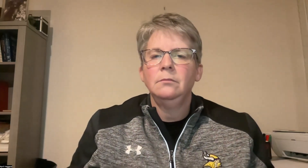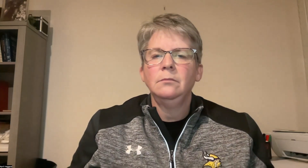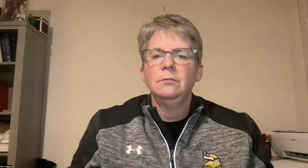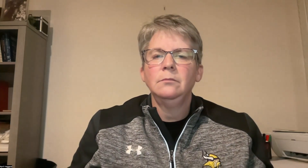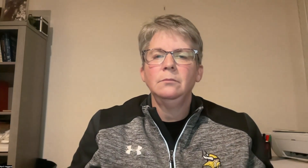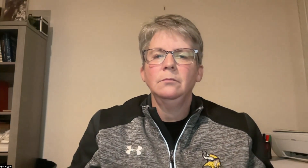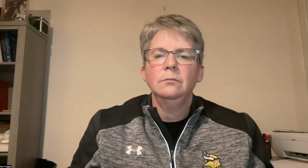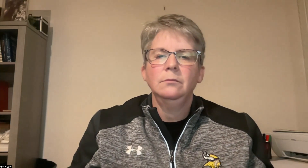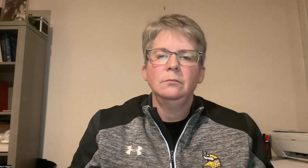person.